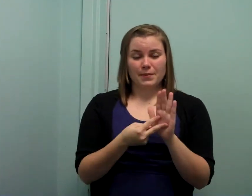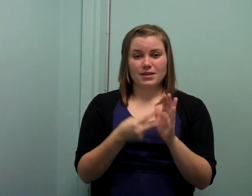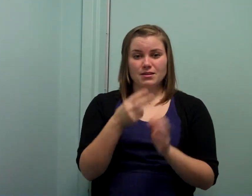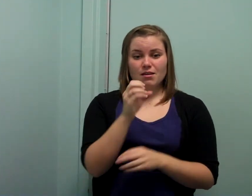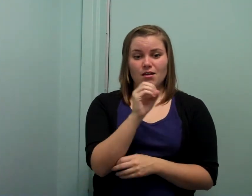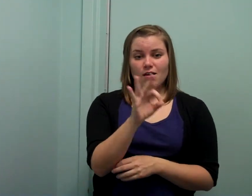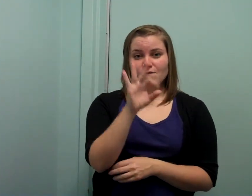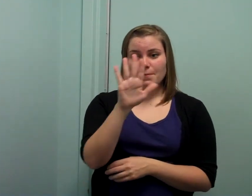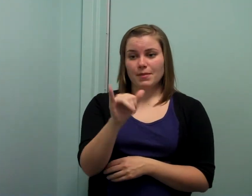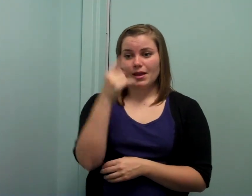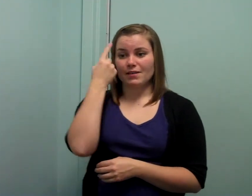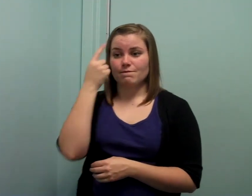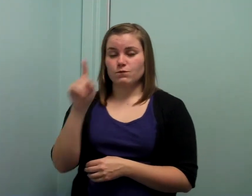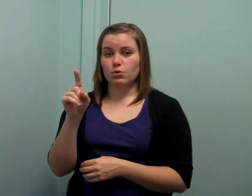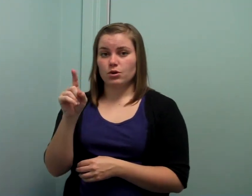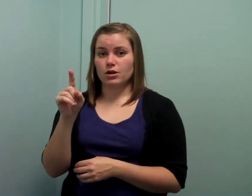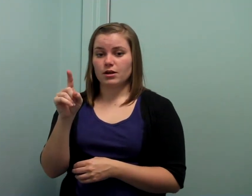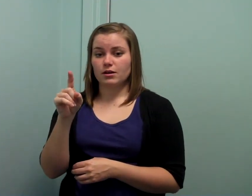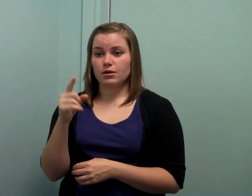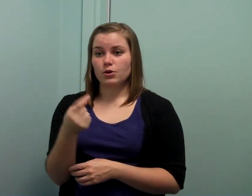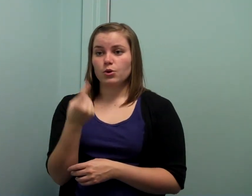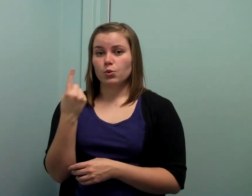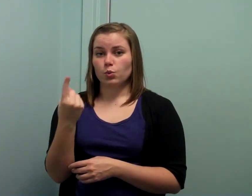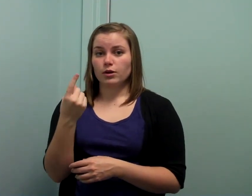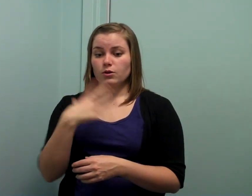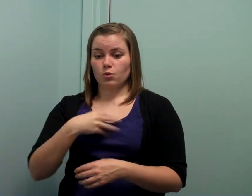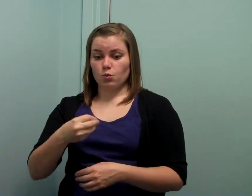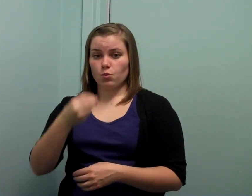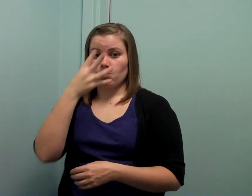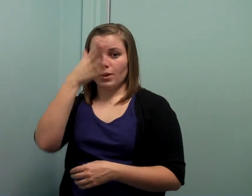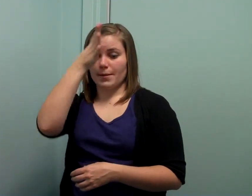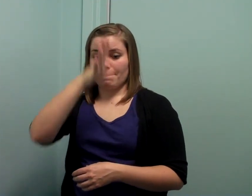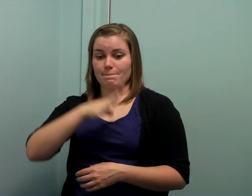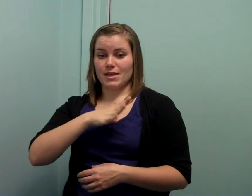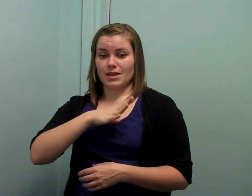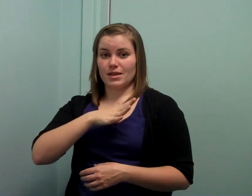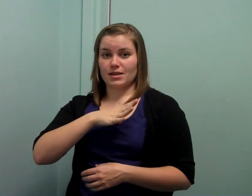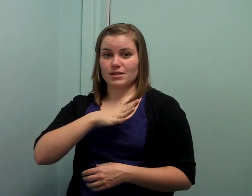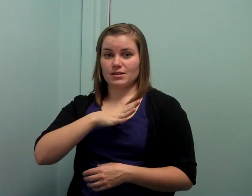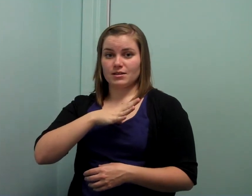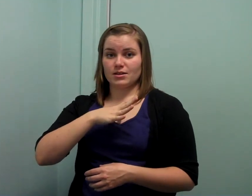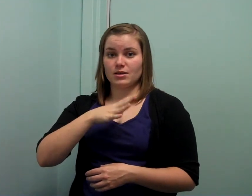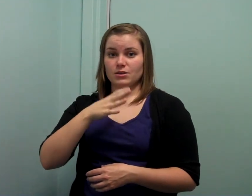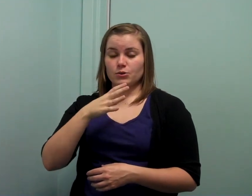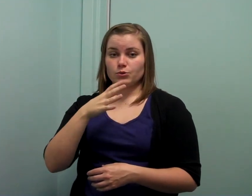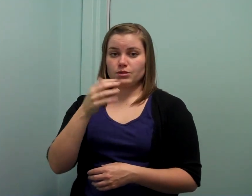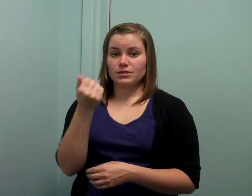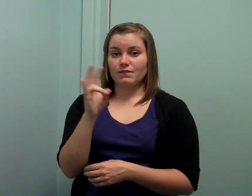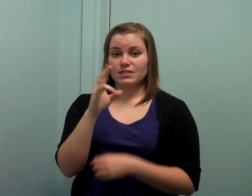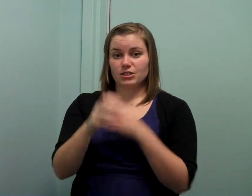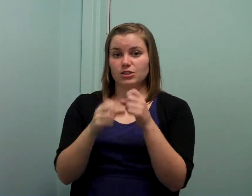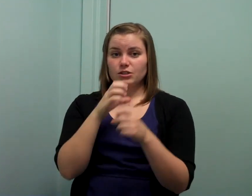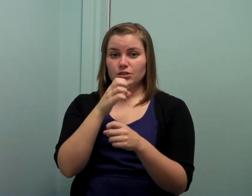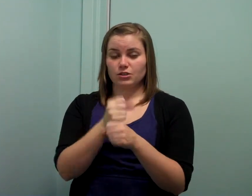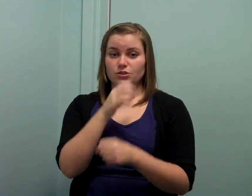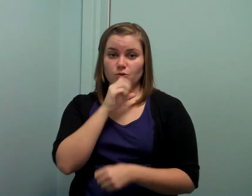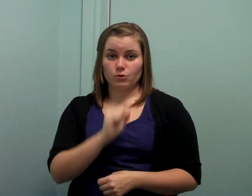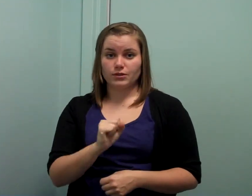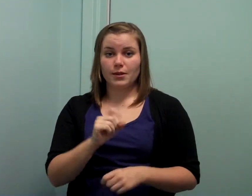by, and for one white man in 17, because the requirements to participate in government were